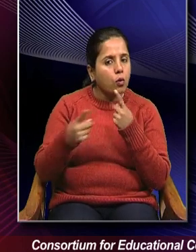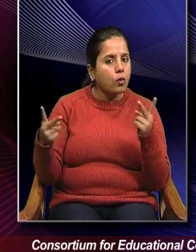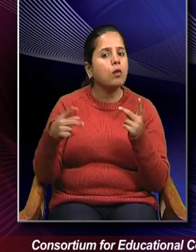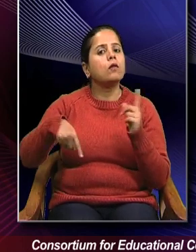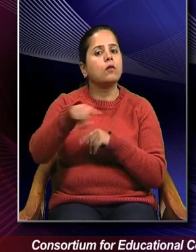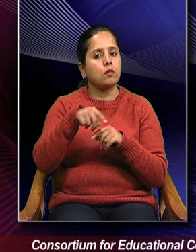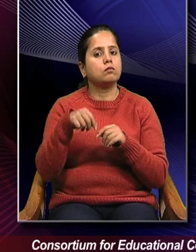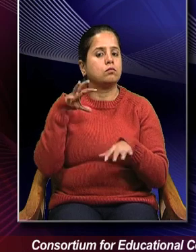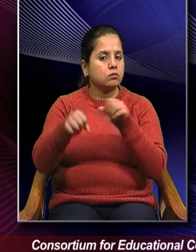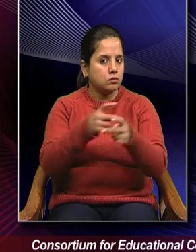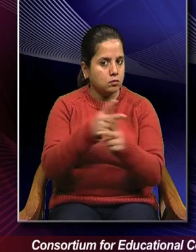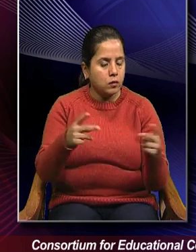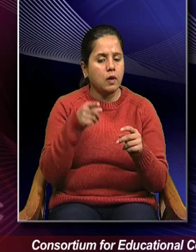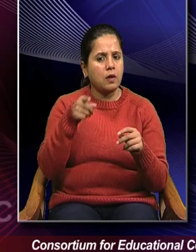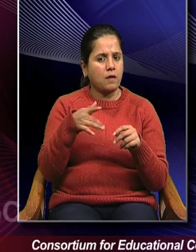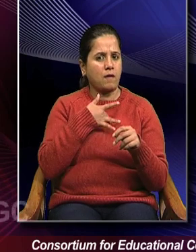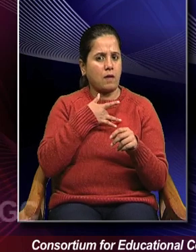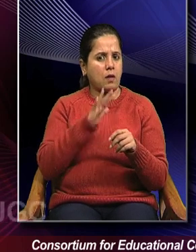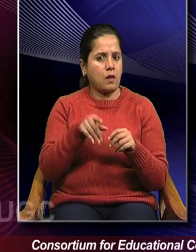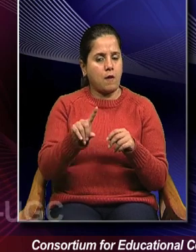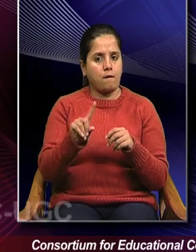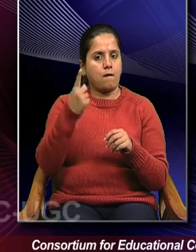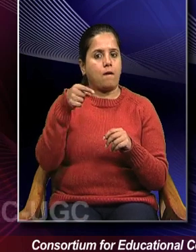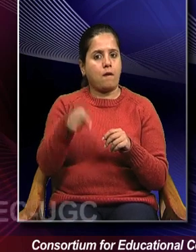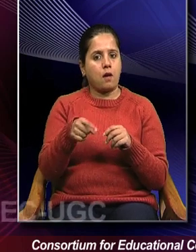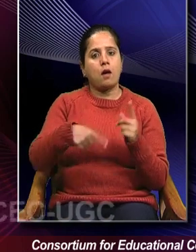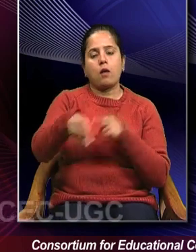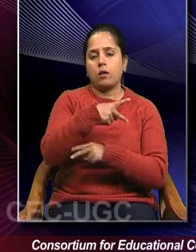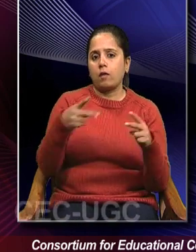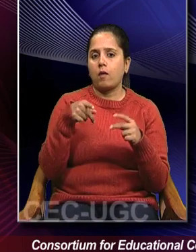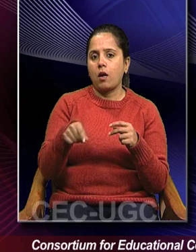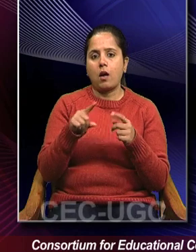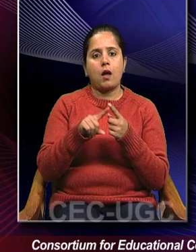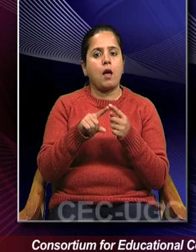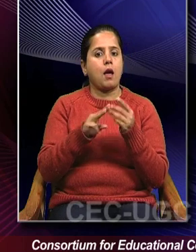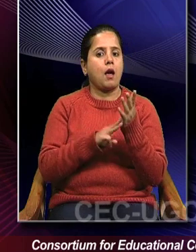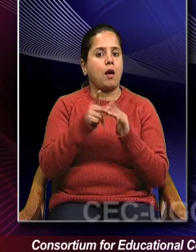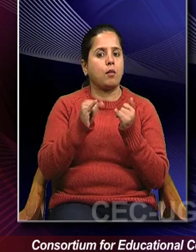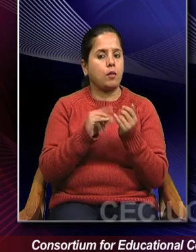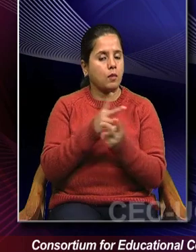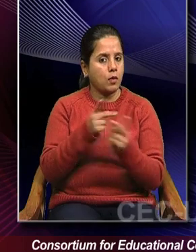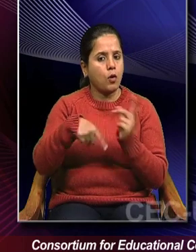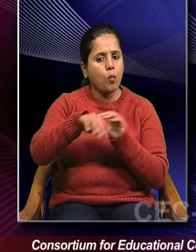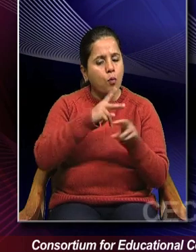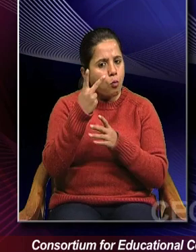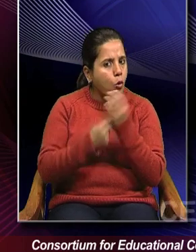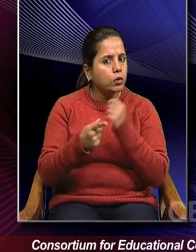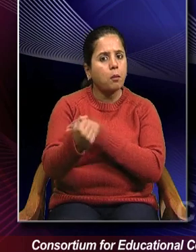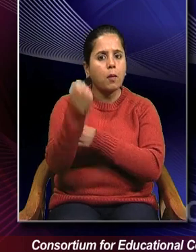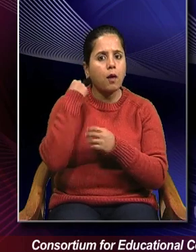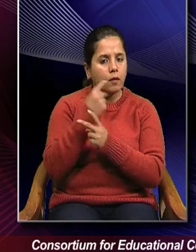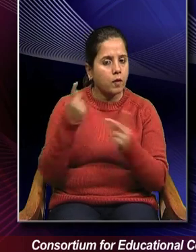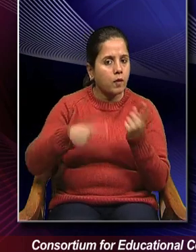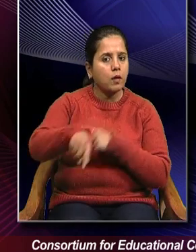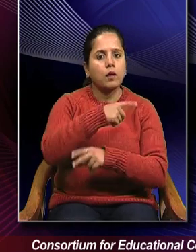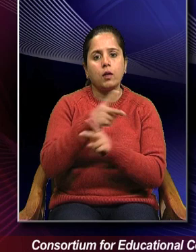colonization, which were typical of the first colonial empires as well. And both these powers, Portugal as